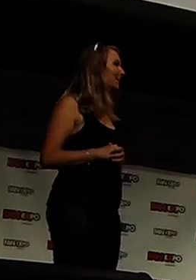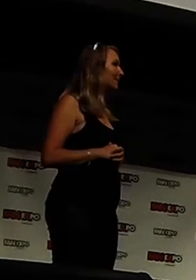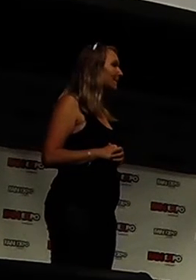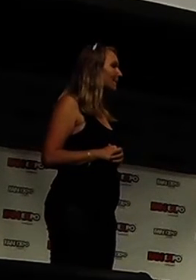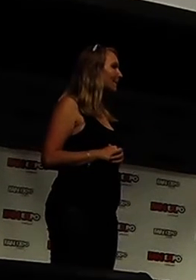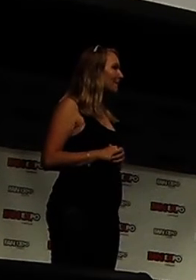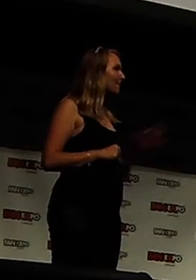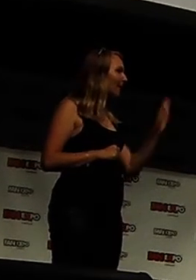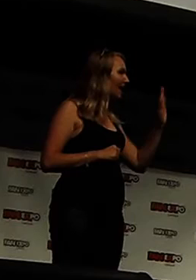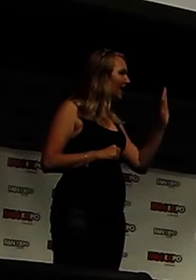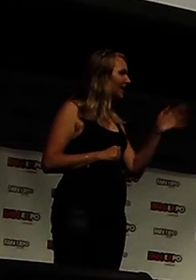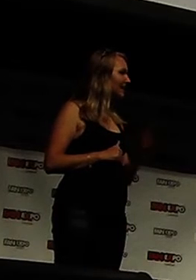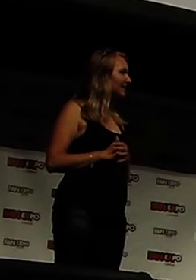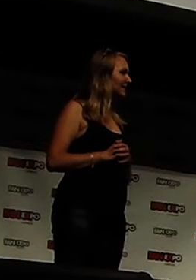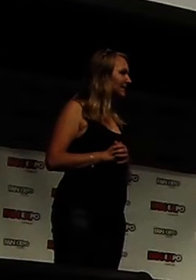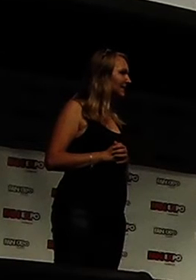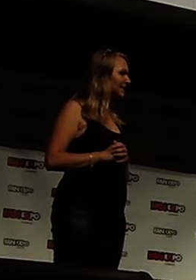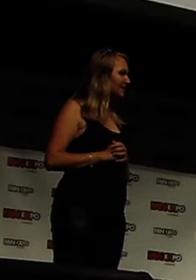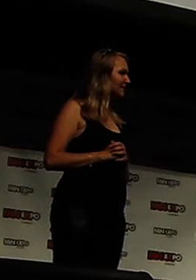Hi.